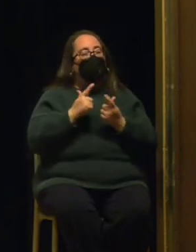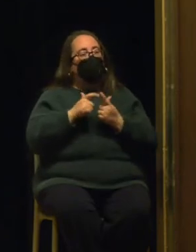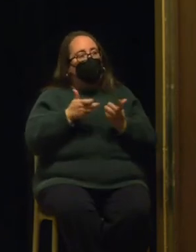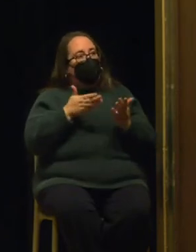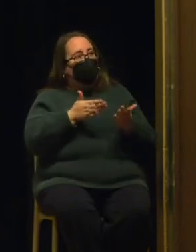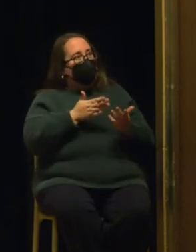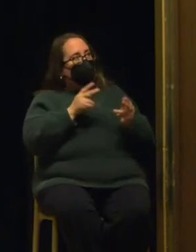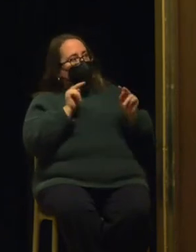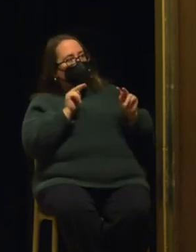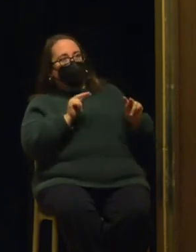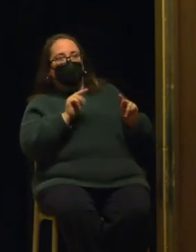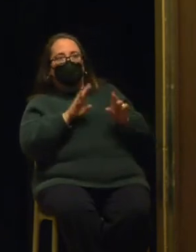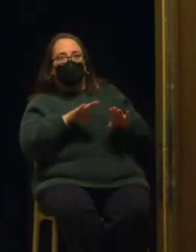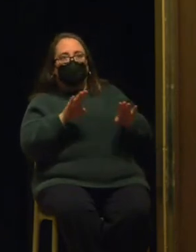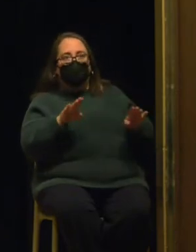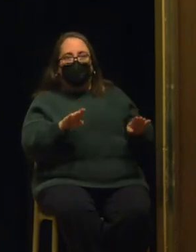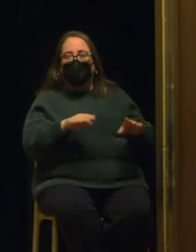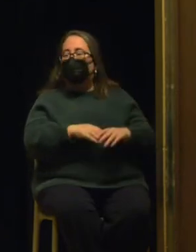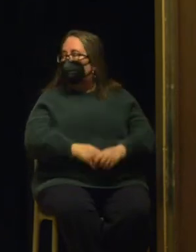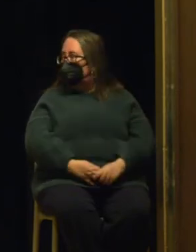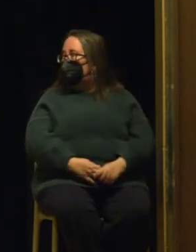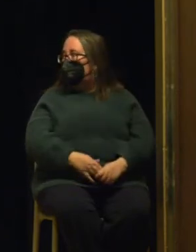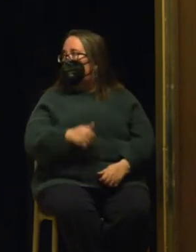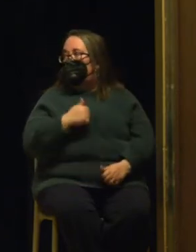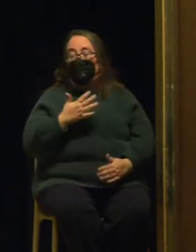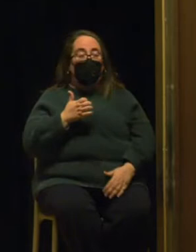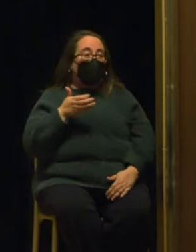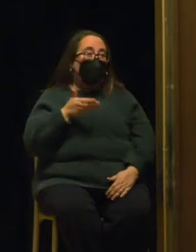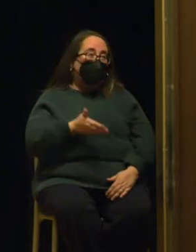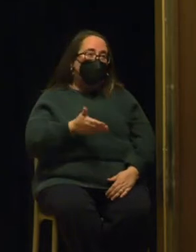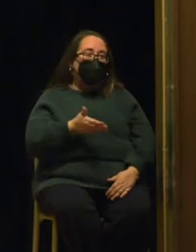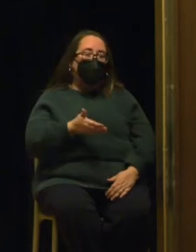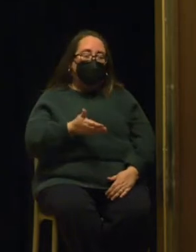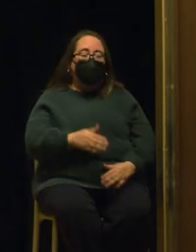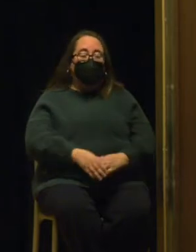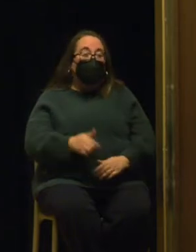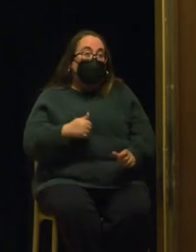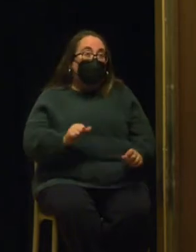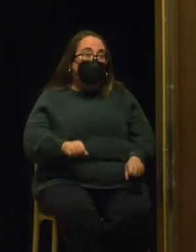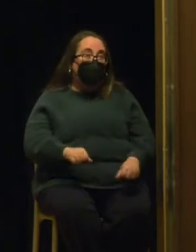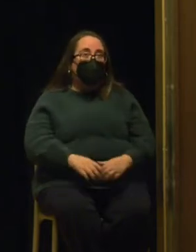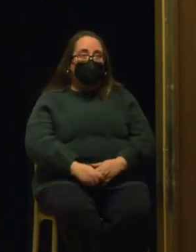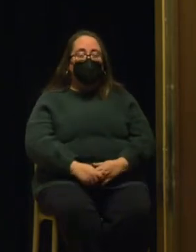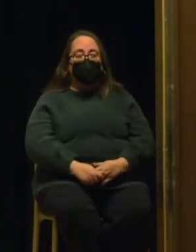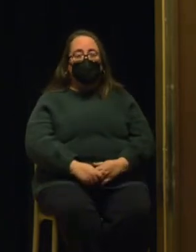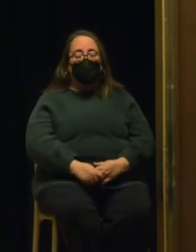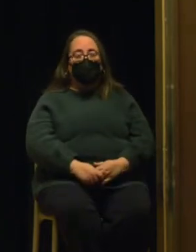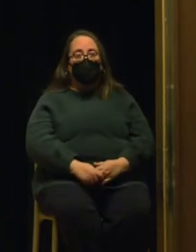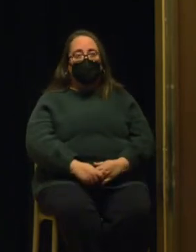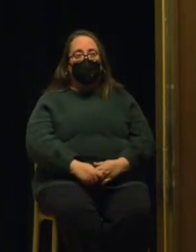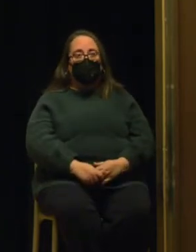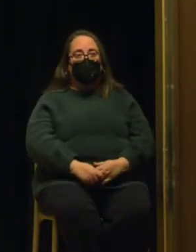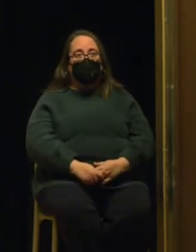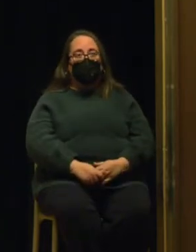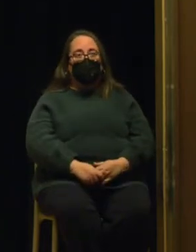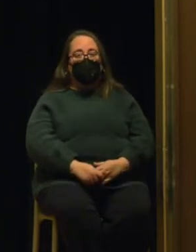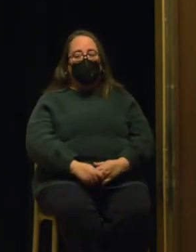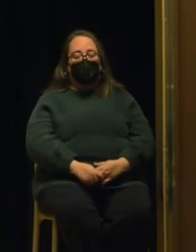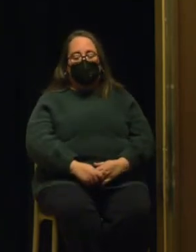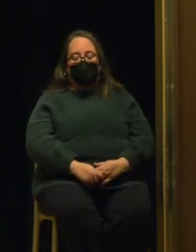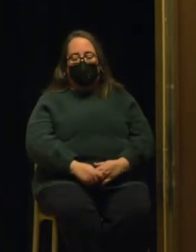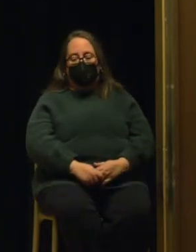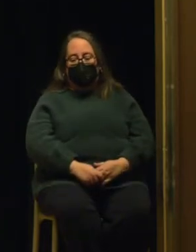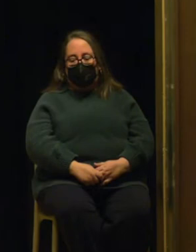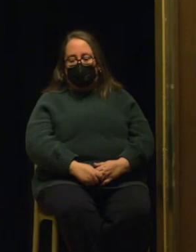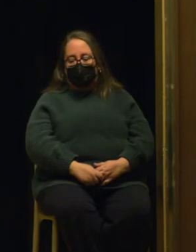there for your children. And I wanted to be there, and I could. And then there are times, you know, like when, well,